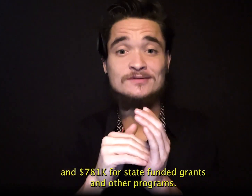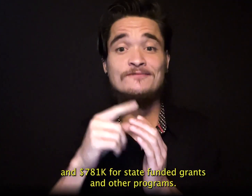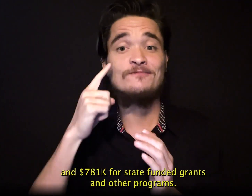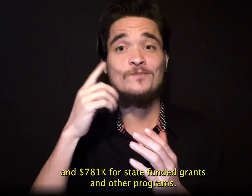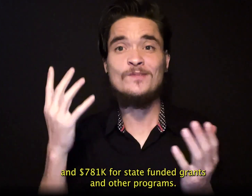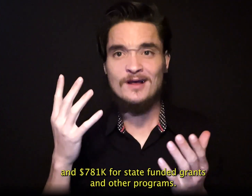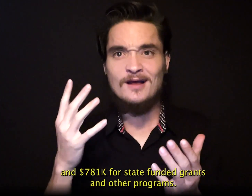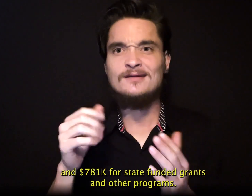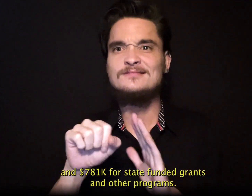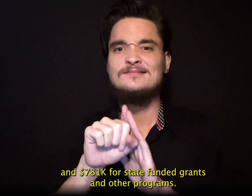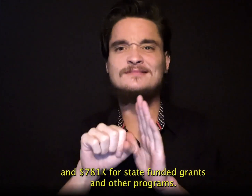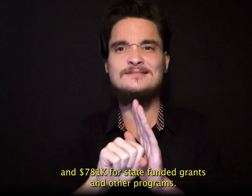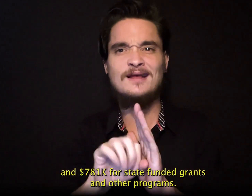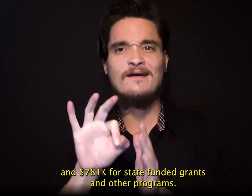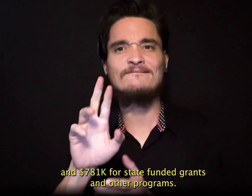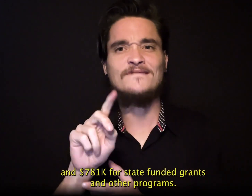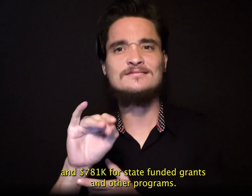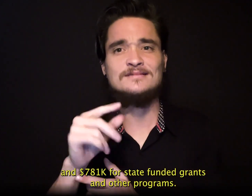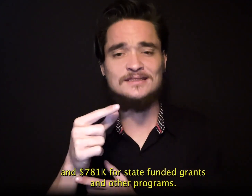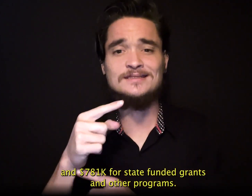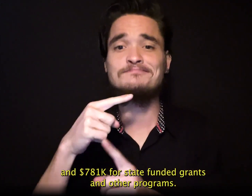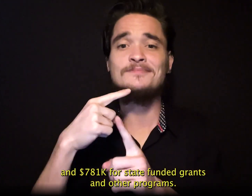781,000 for state-funded grants and other programs.